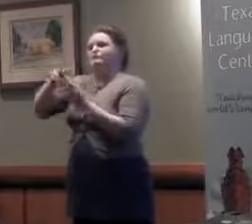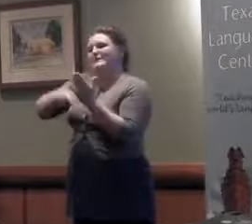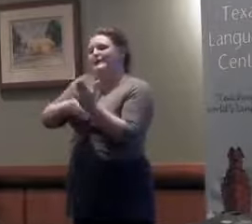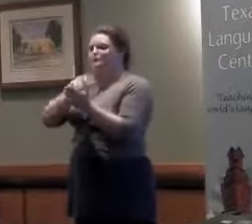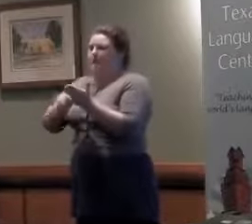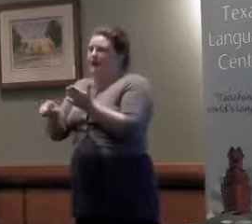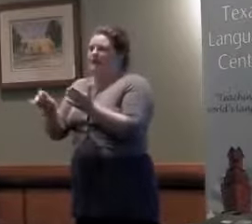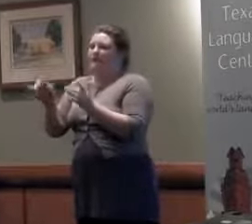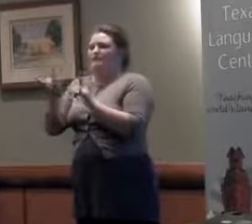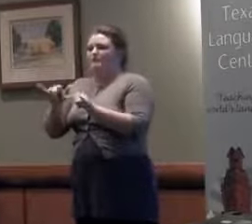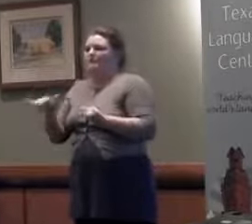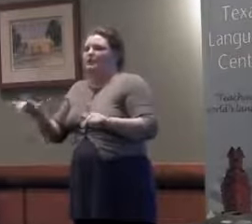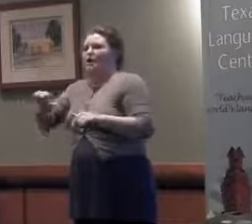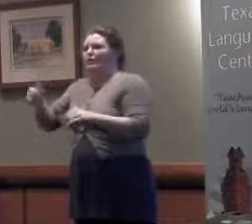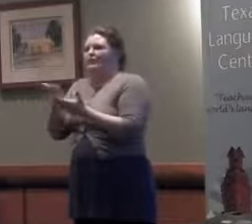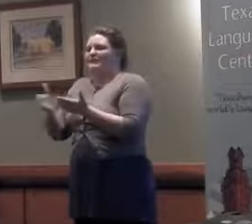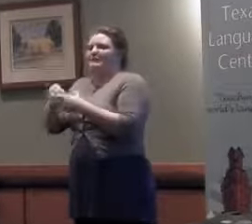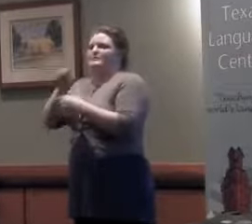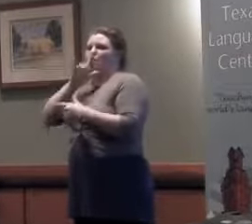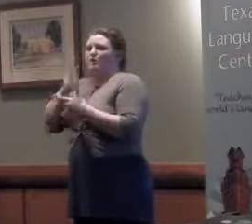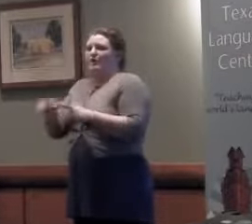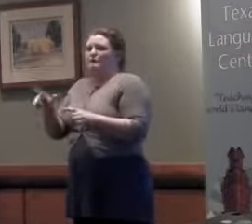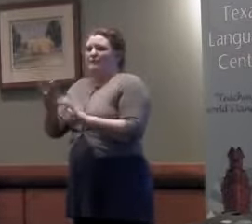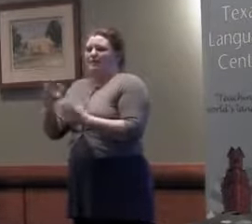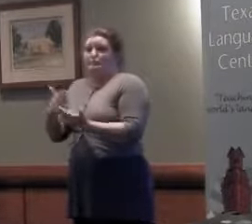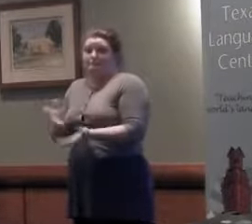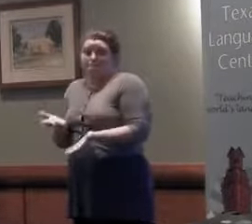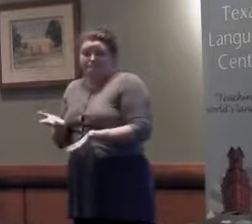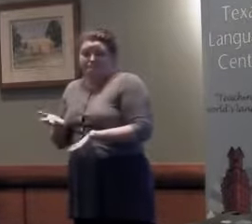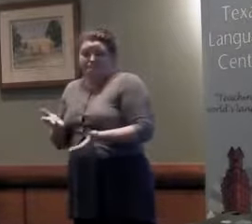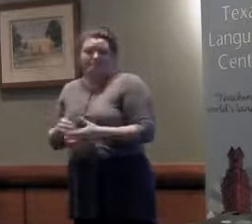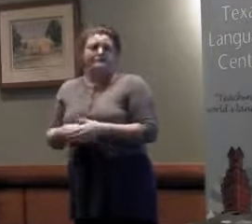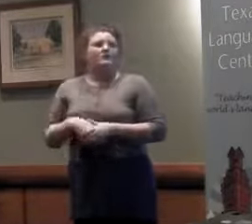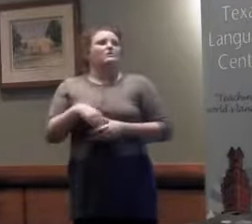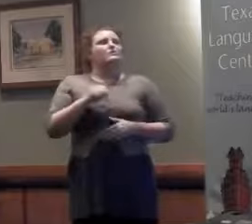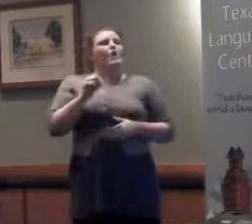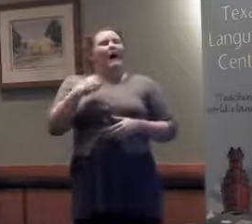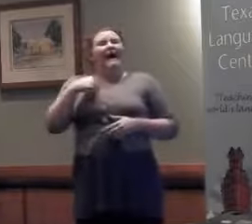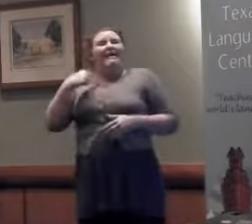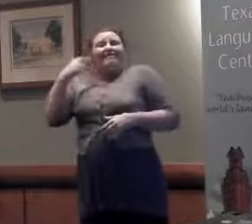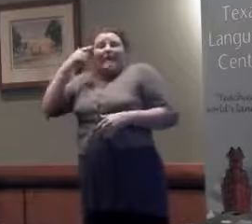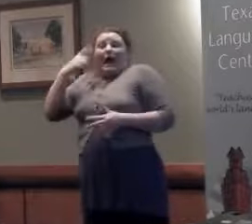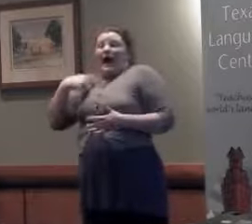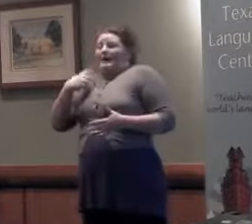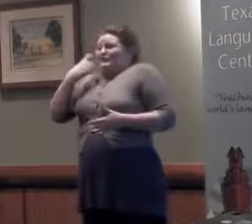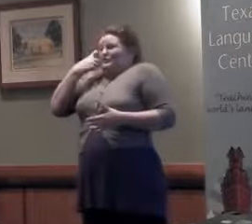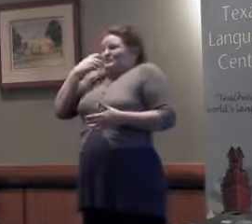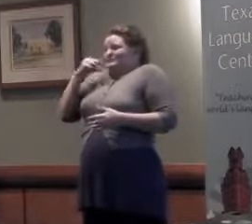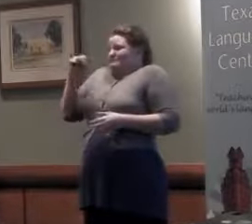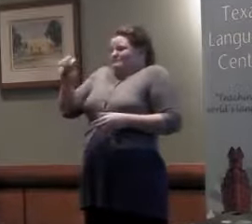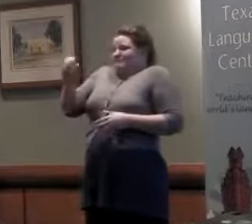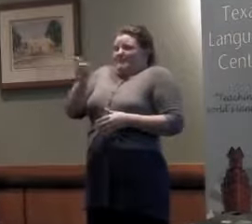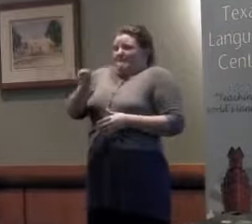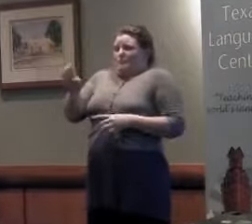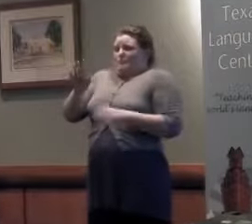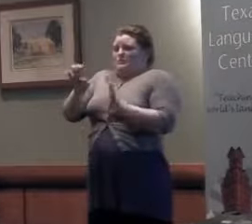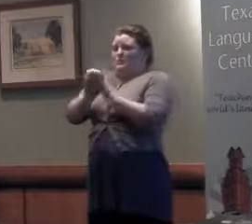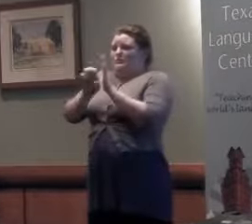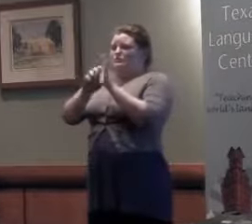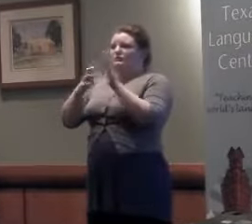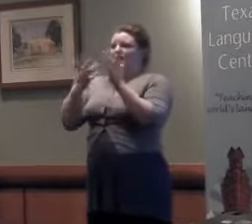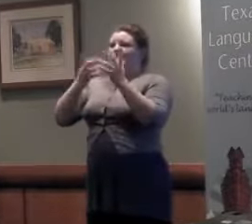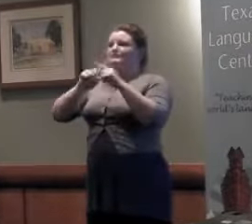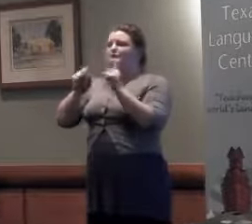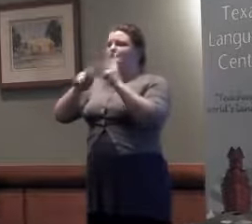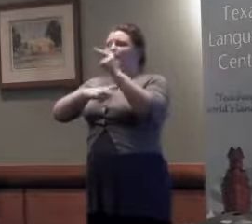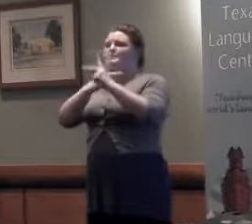and everything else that they get from the spoken language classroom. So I just gave a few examples of the types